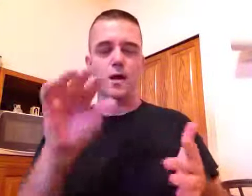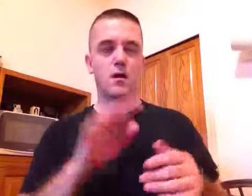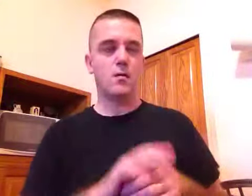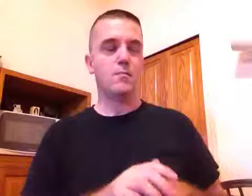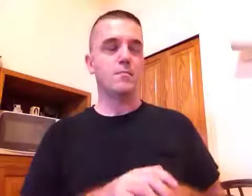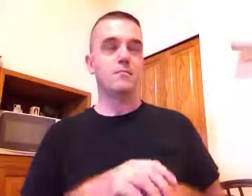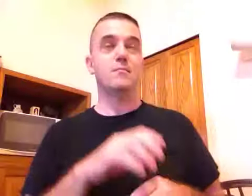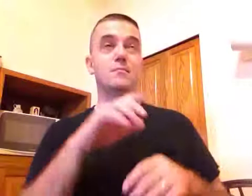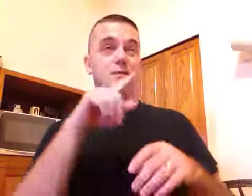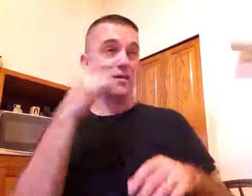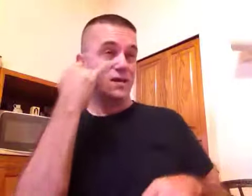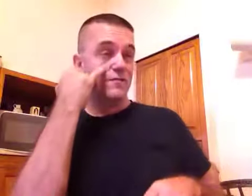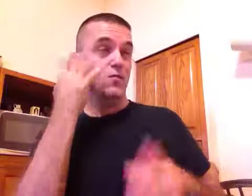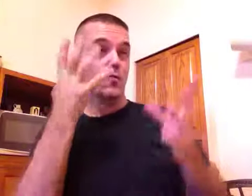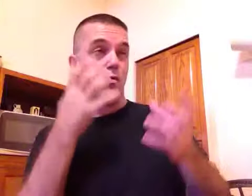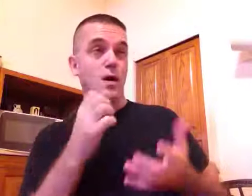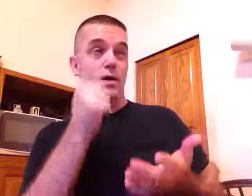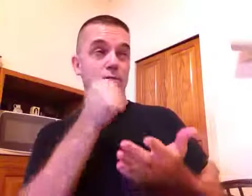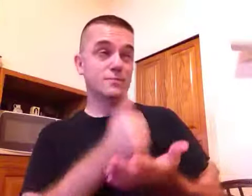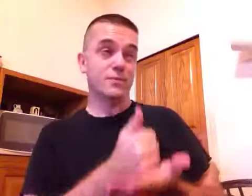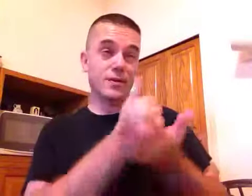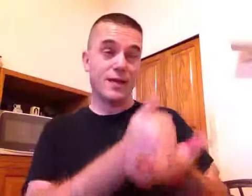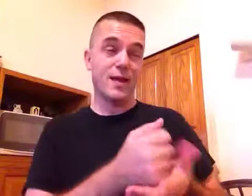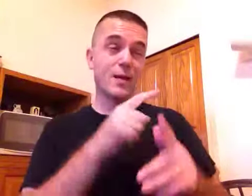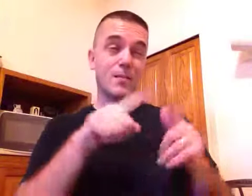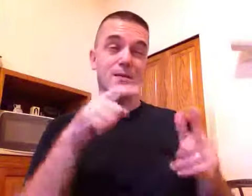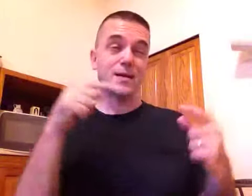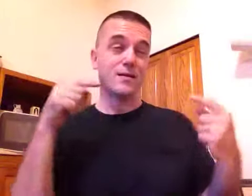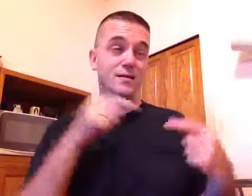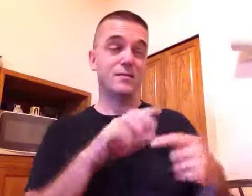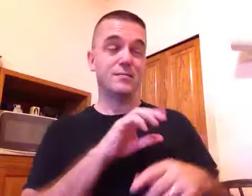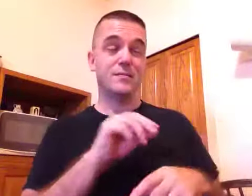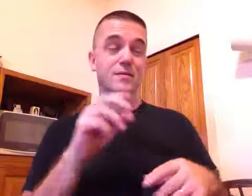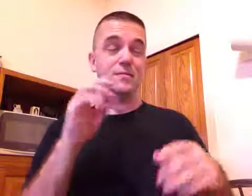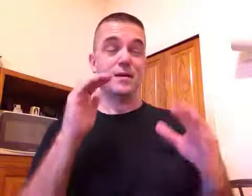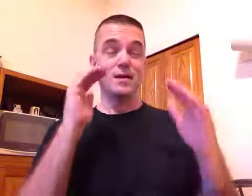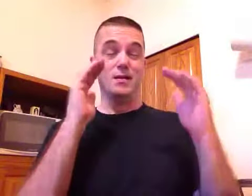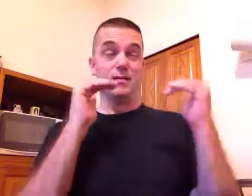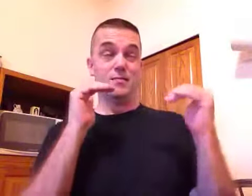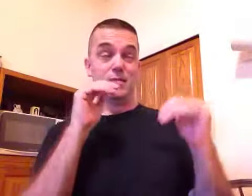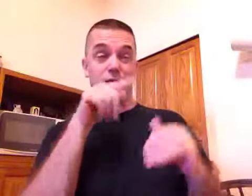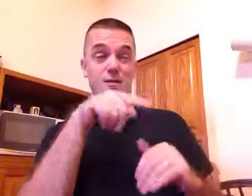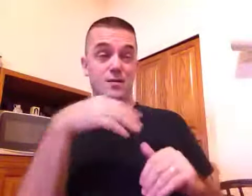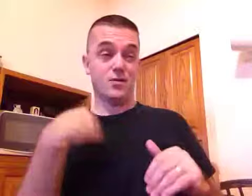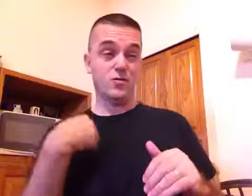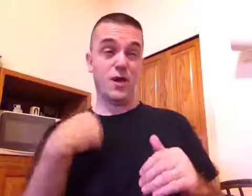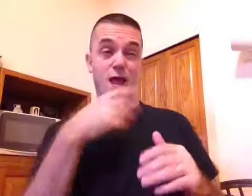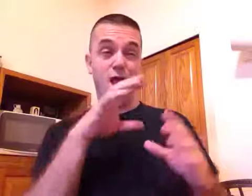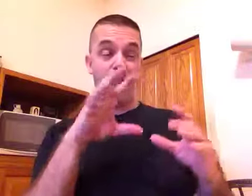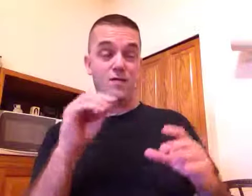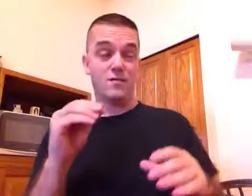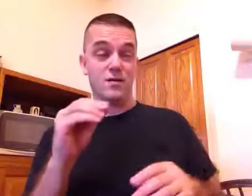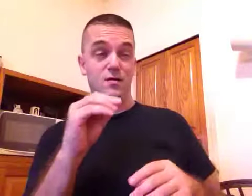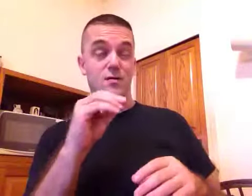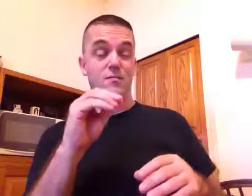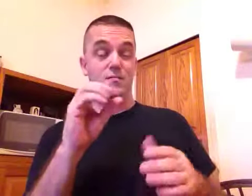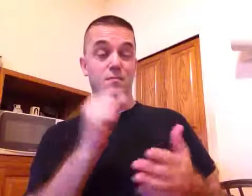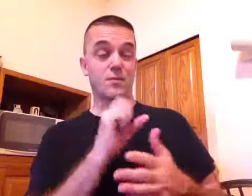You can if you want. It won't hurt anything. But any expectation you have at all of them helping is laughable.